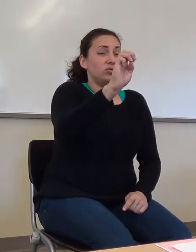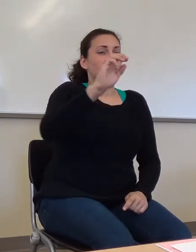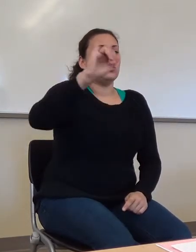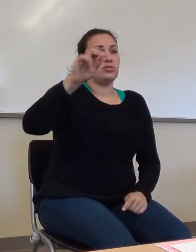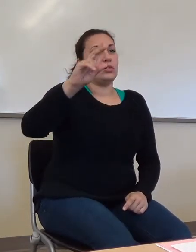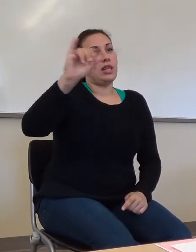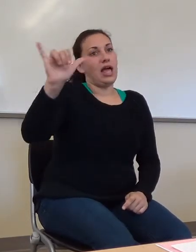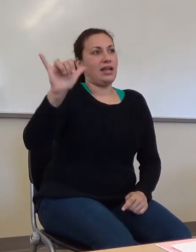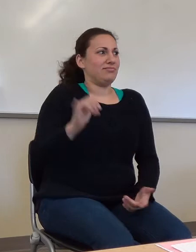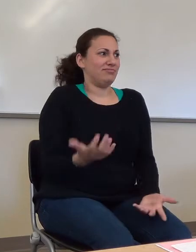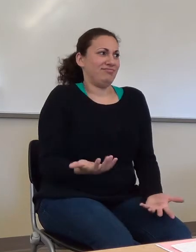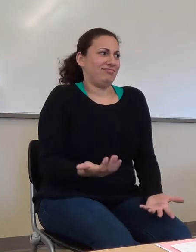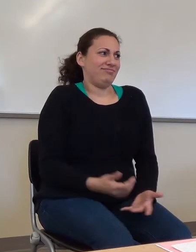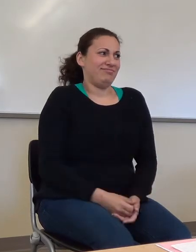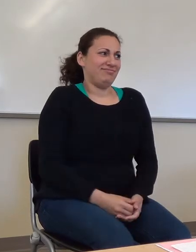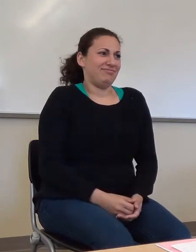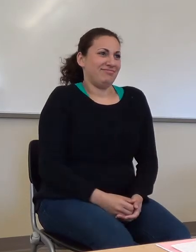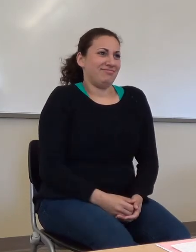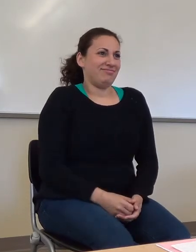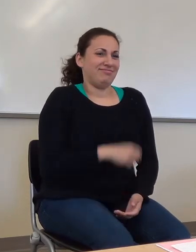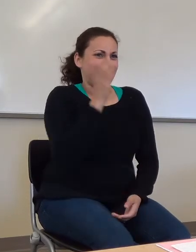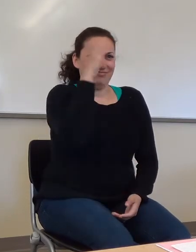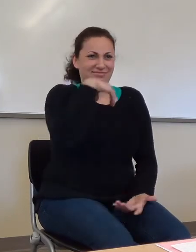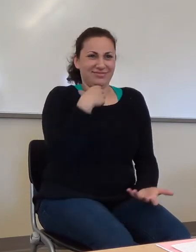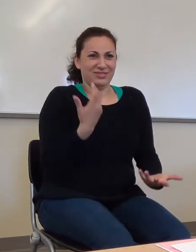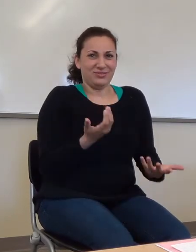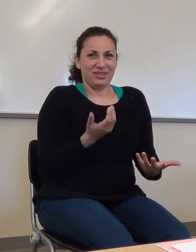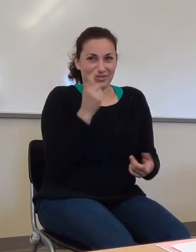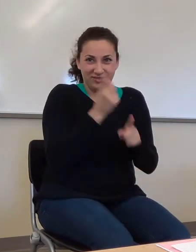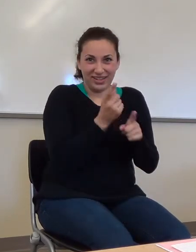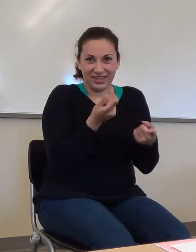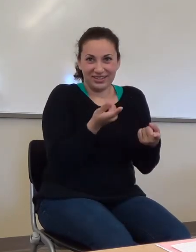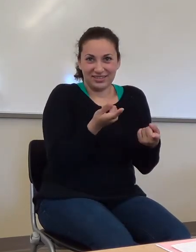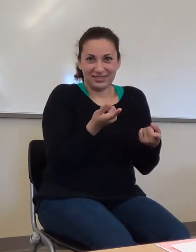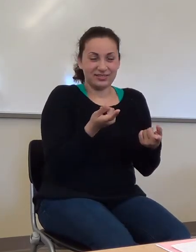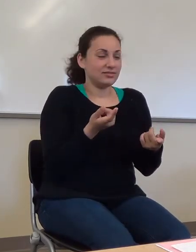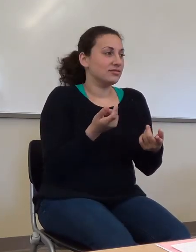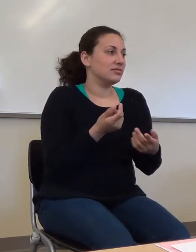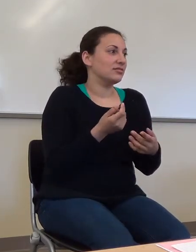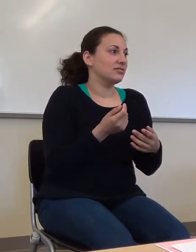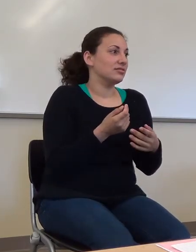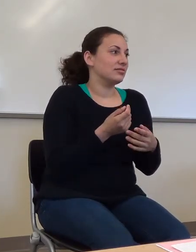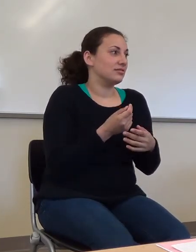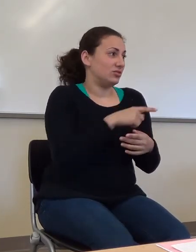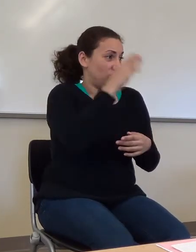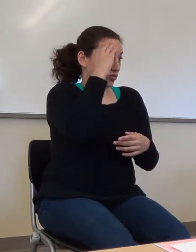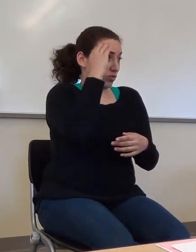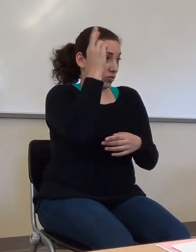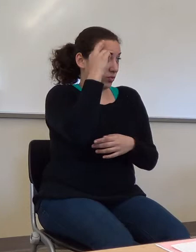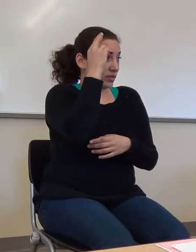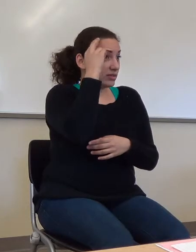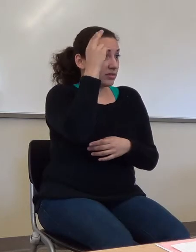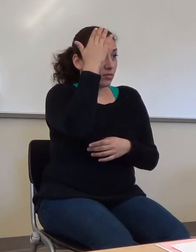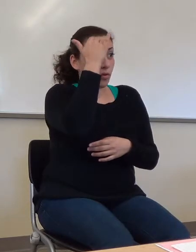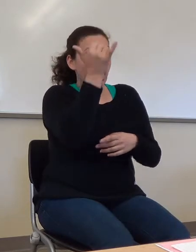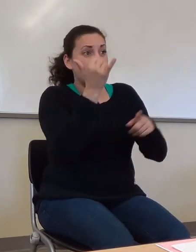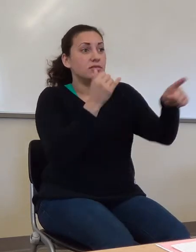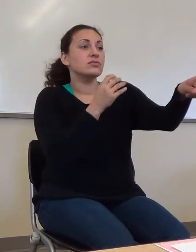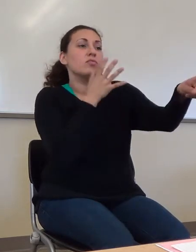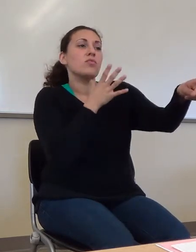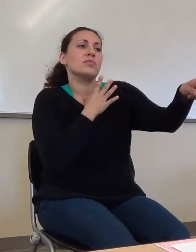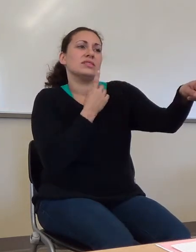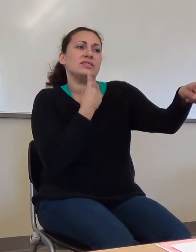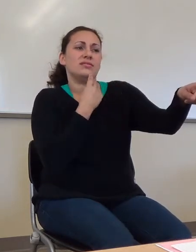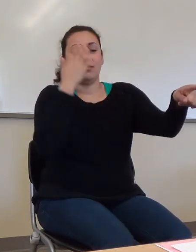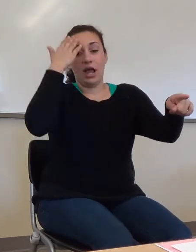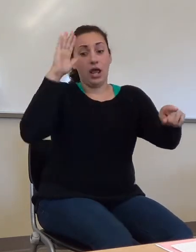doesn't, it's easier than you're making it, okay? Ruth, do you know what the reason for that was? I don't know what the reason is,